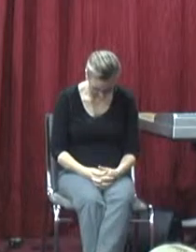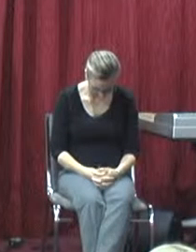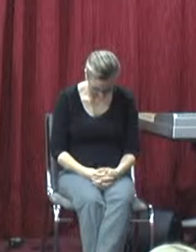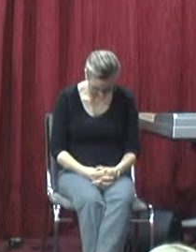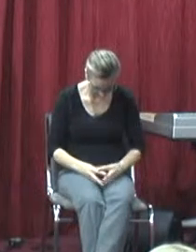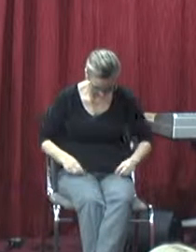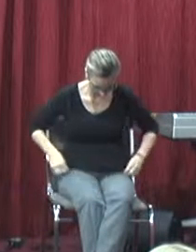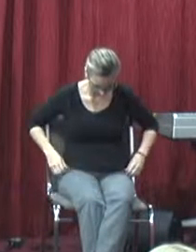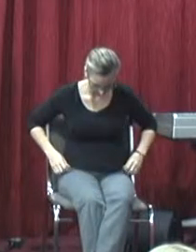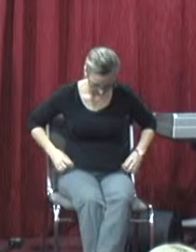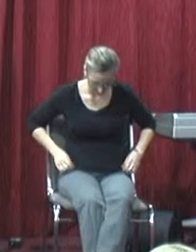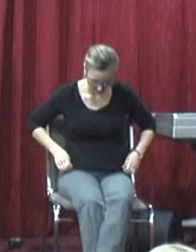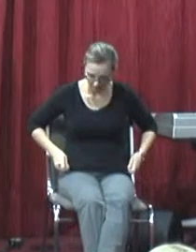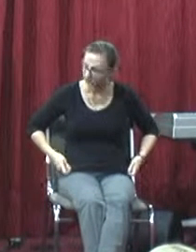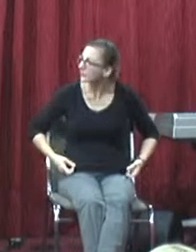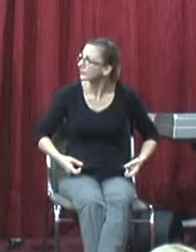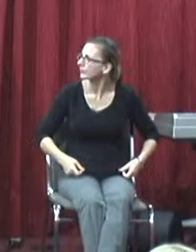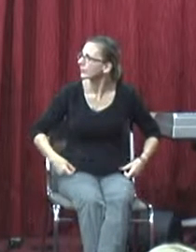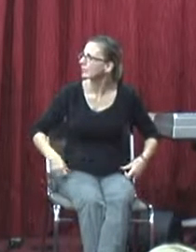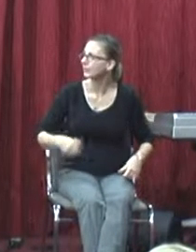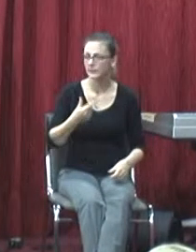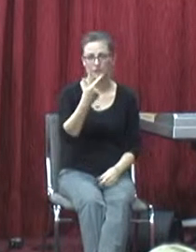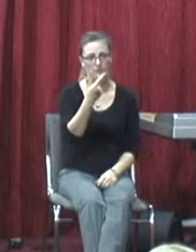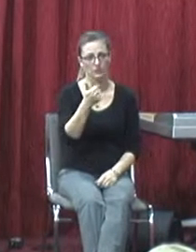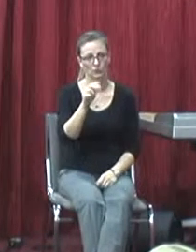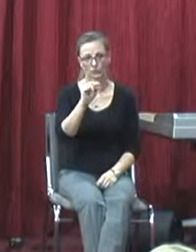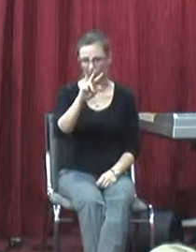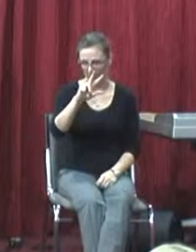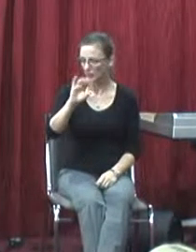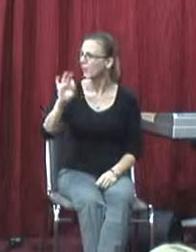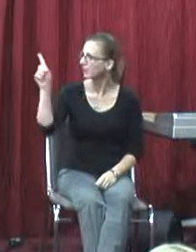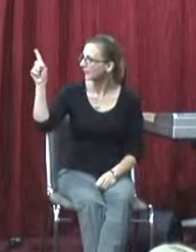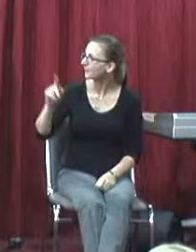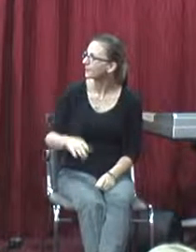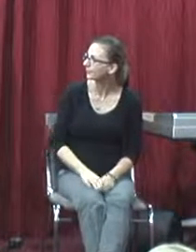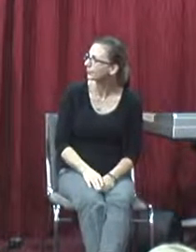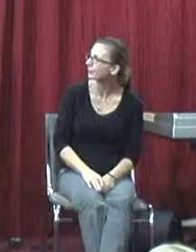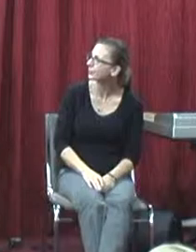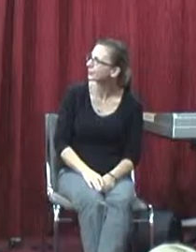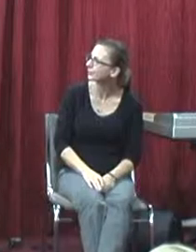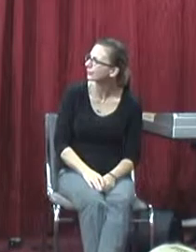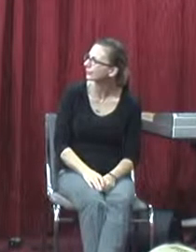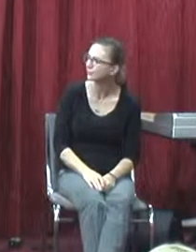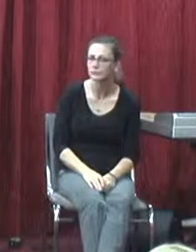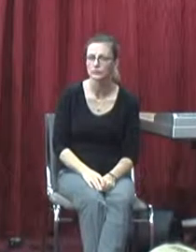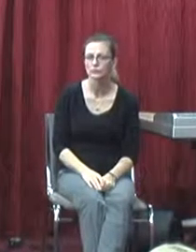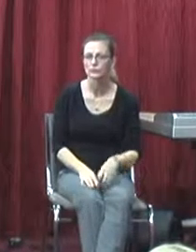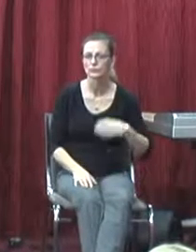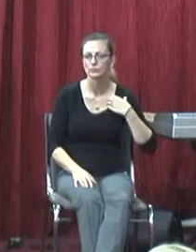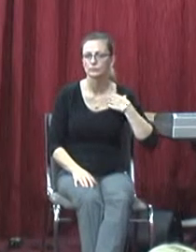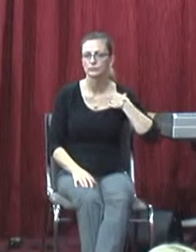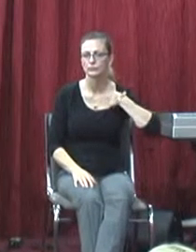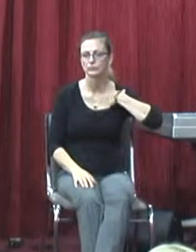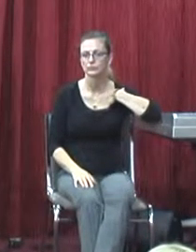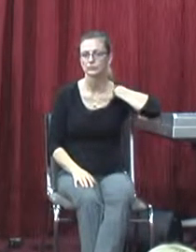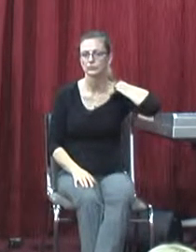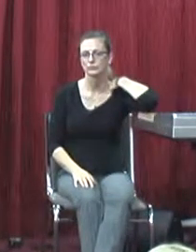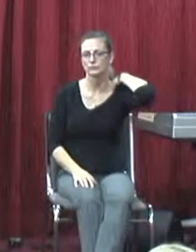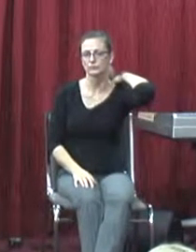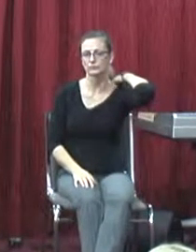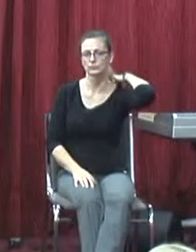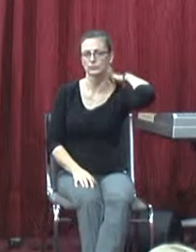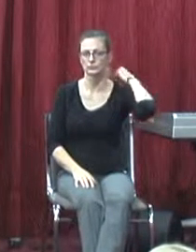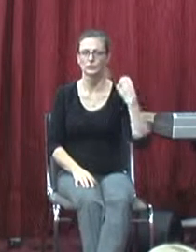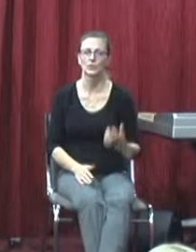let's start with Genesis chapter 39 and verse 1. Now, Joseph had been brought down to Egypt. Potiphar,